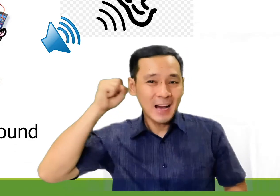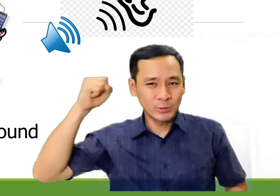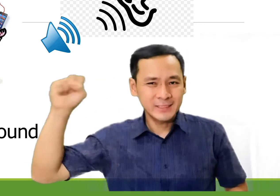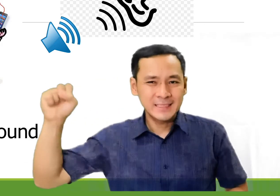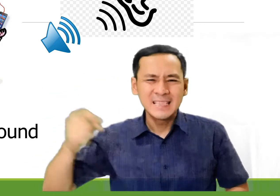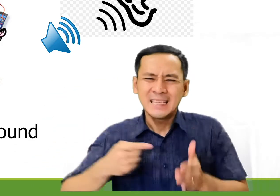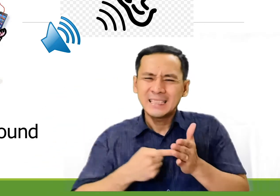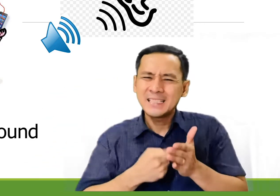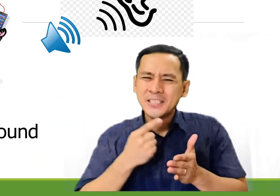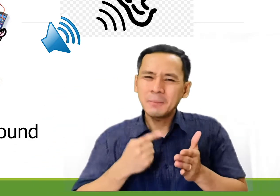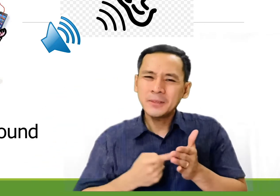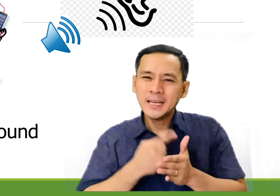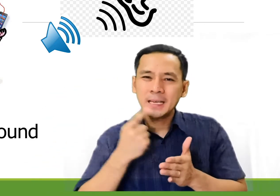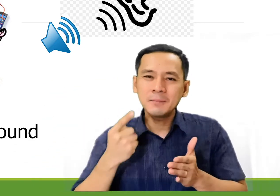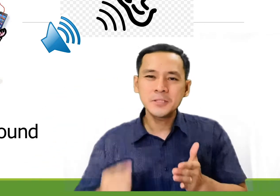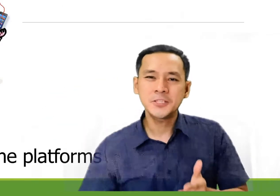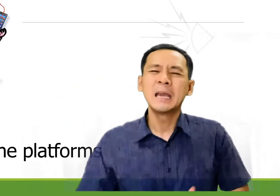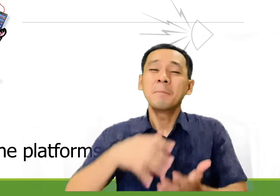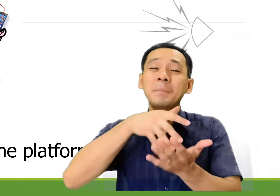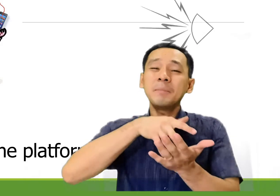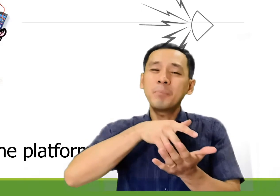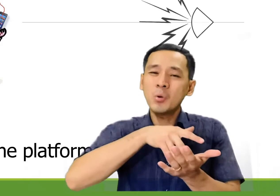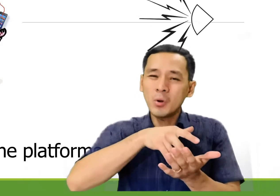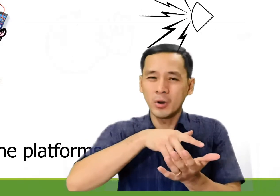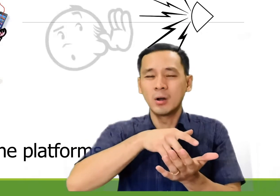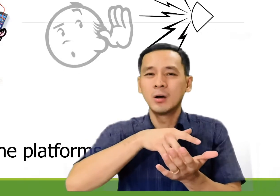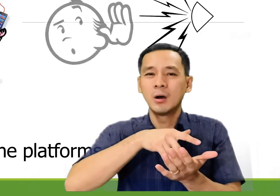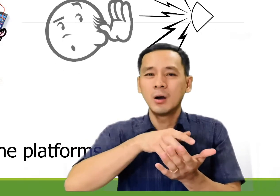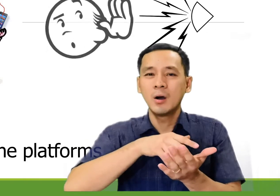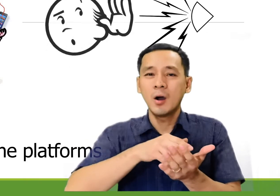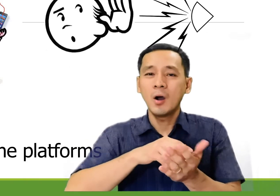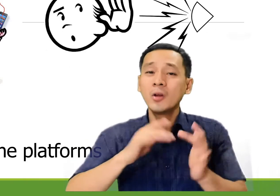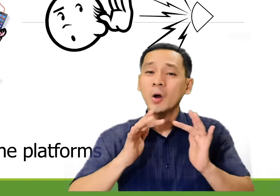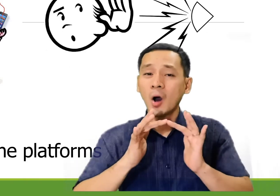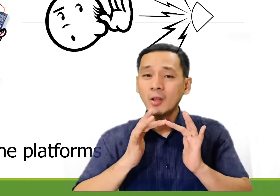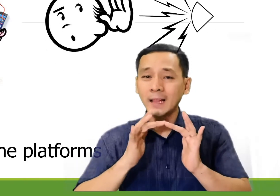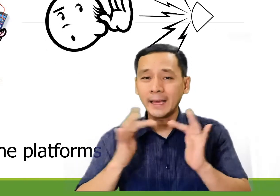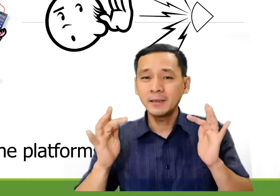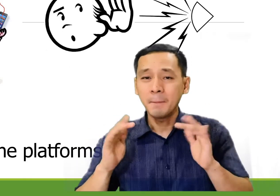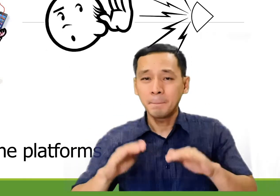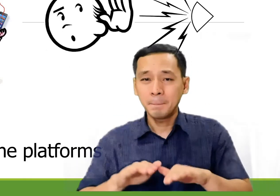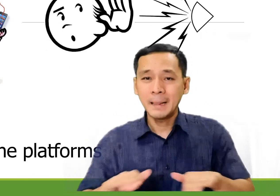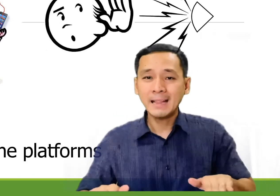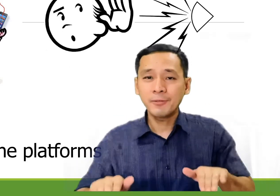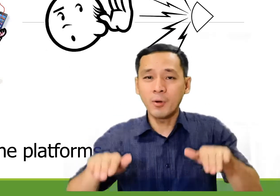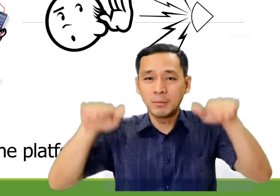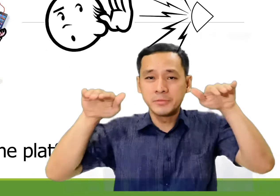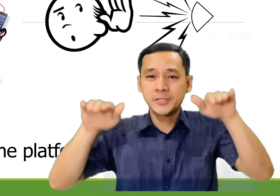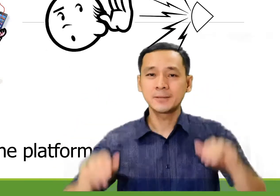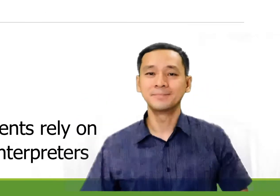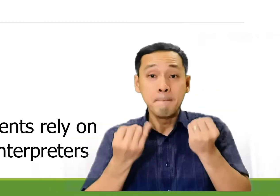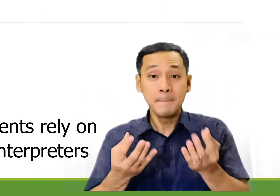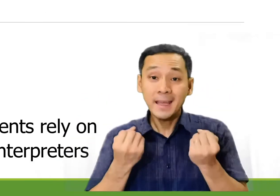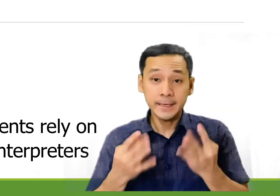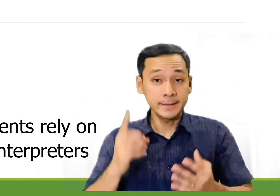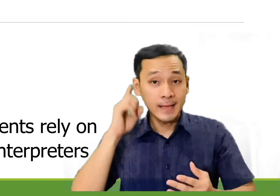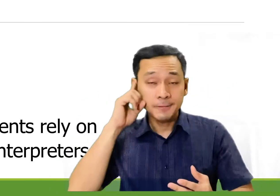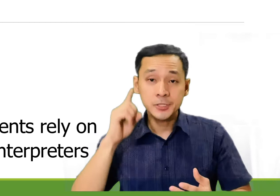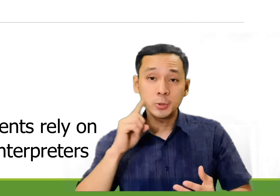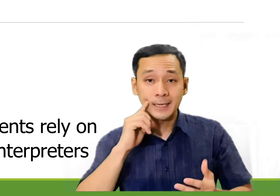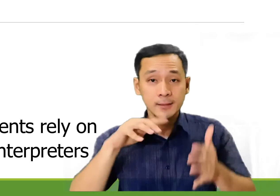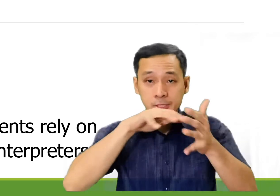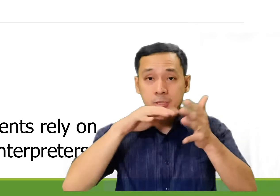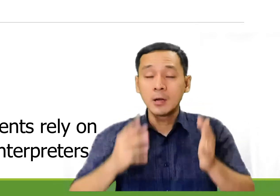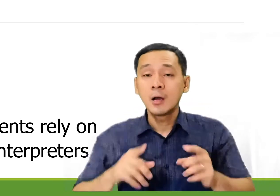of sound can sometimes be poor on online platforms. Many